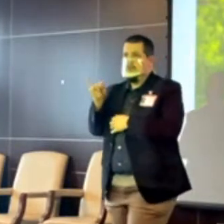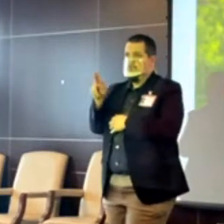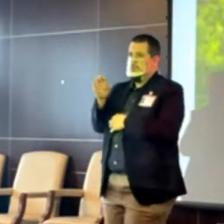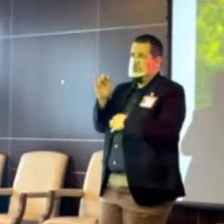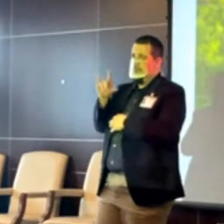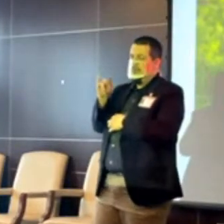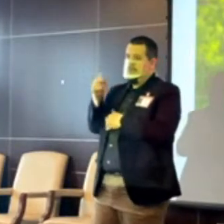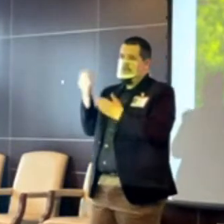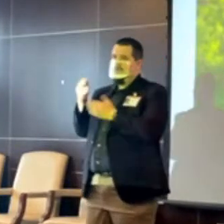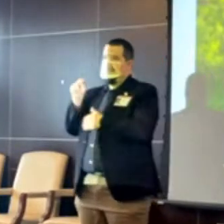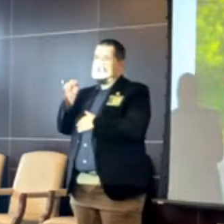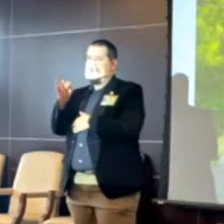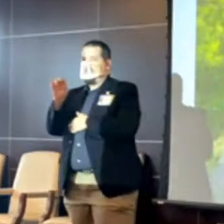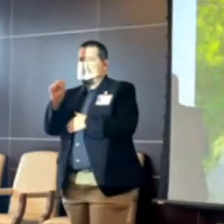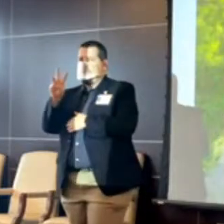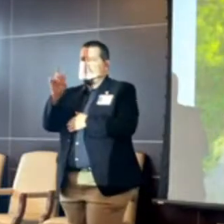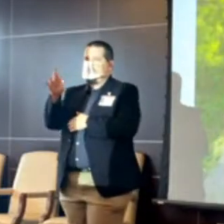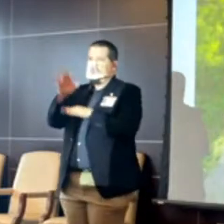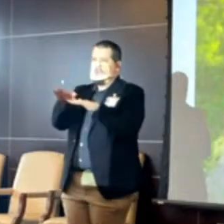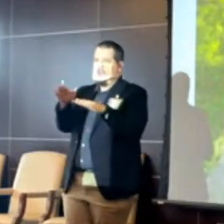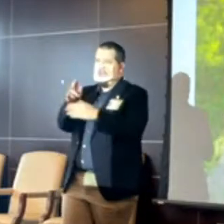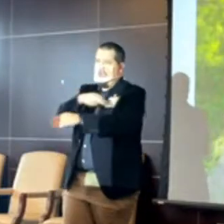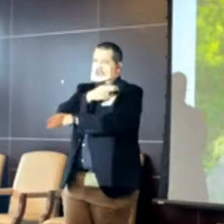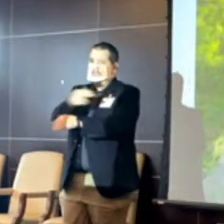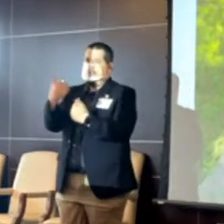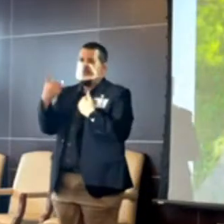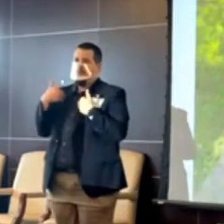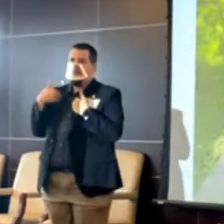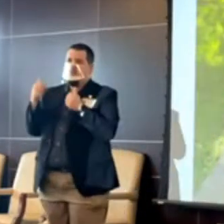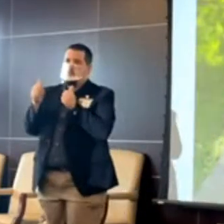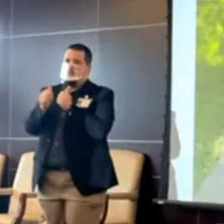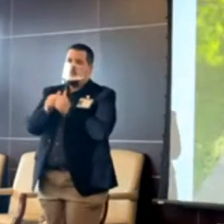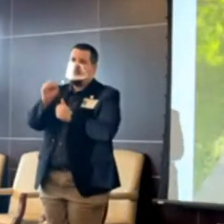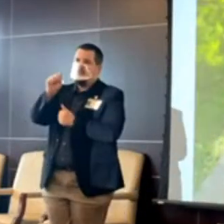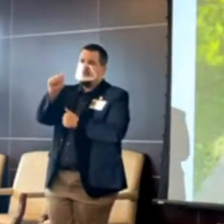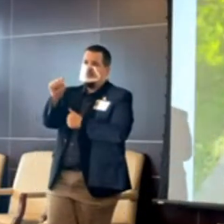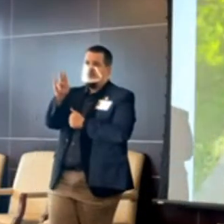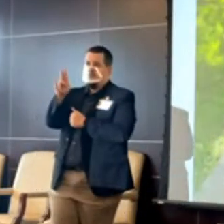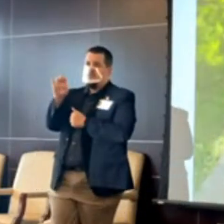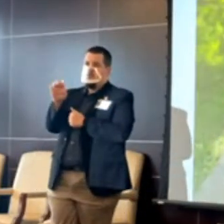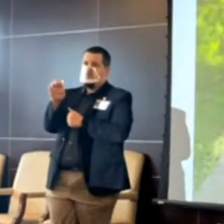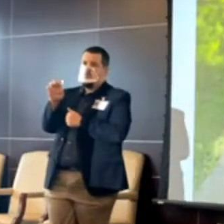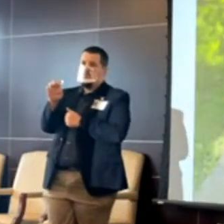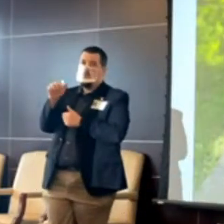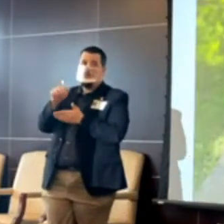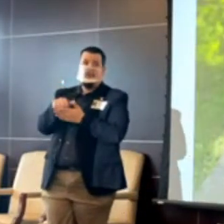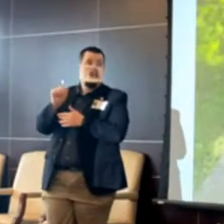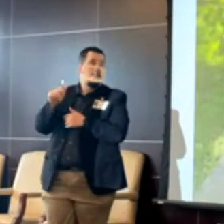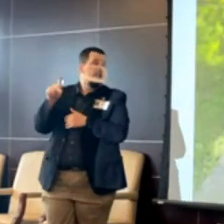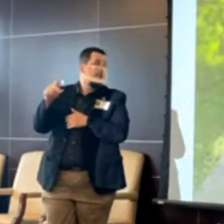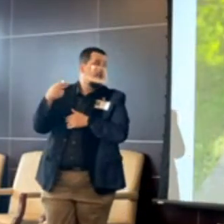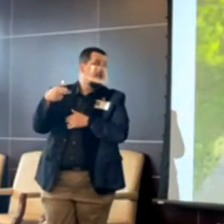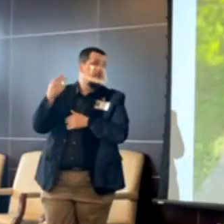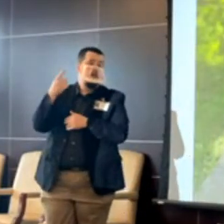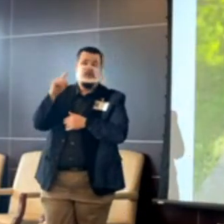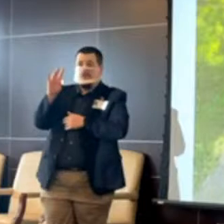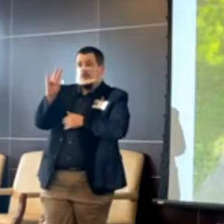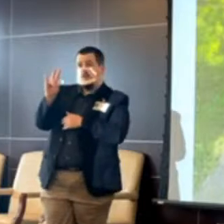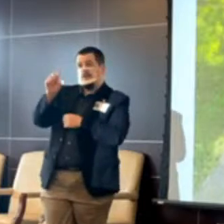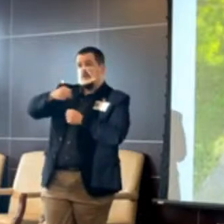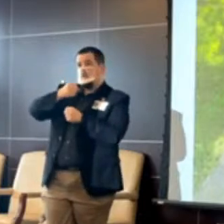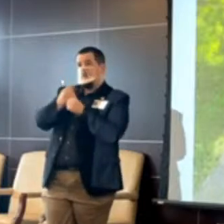here in Myesa Children's Hospital. I have been with St. Jude in the Appalachian Highlands for 17 years